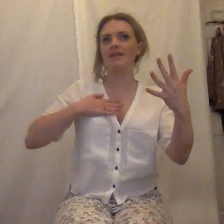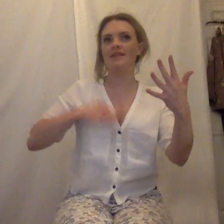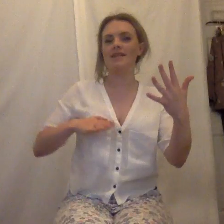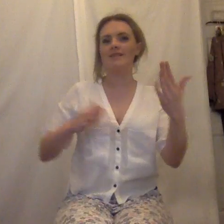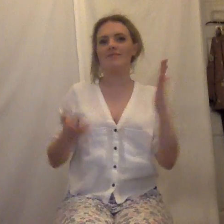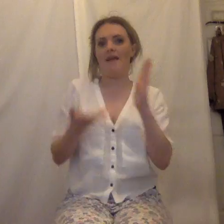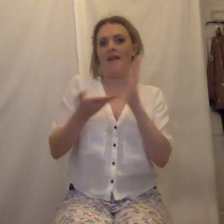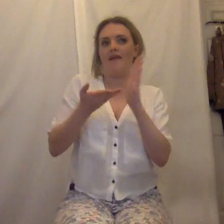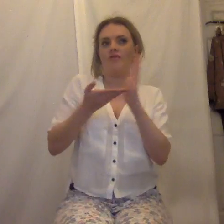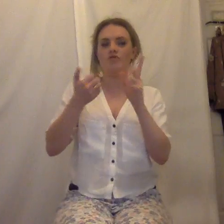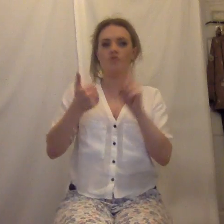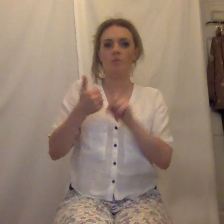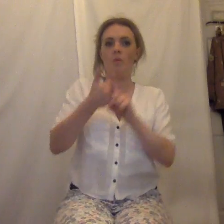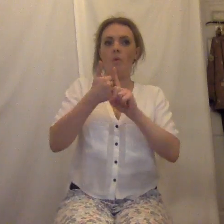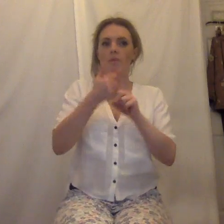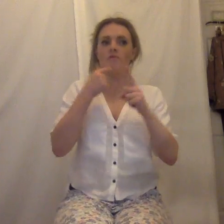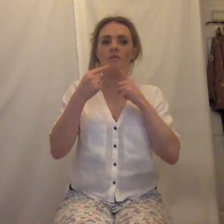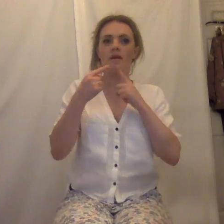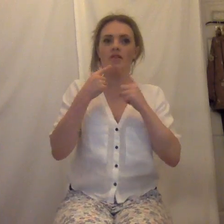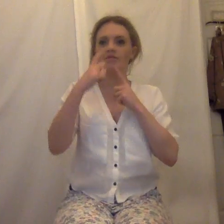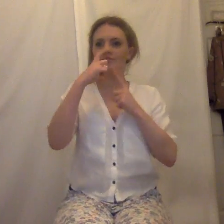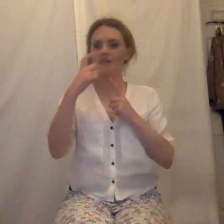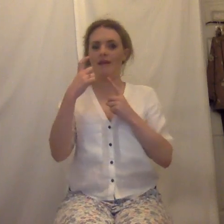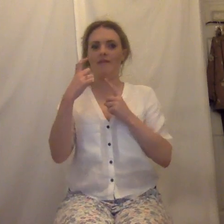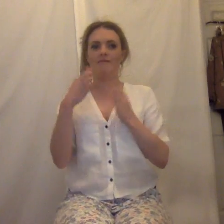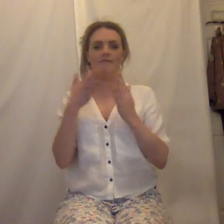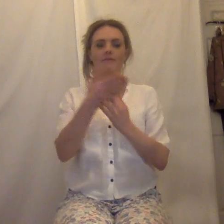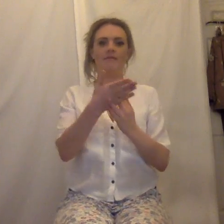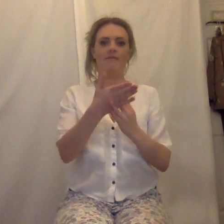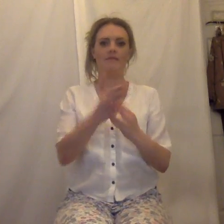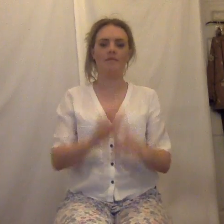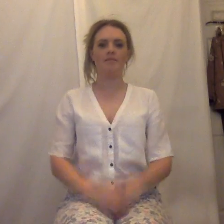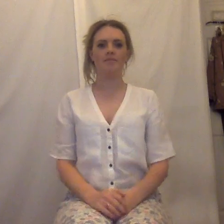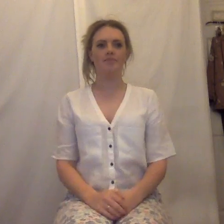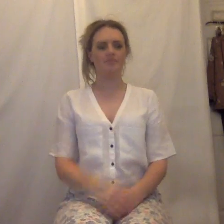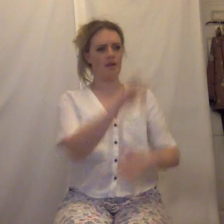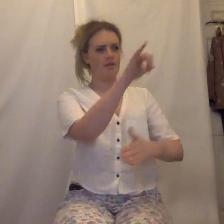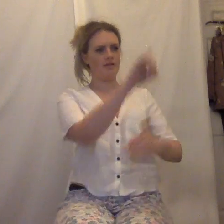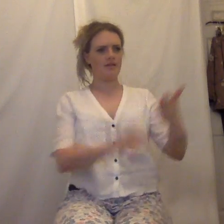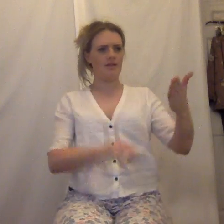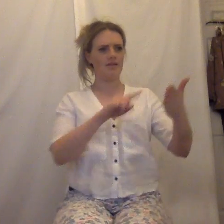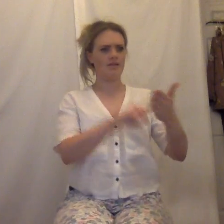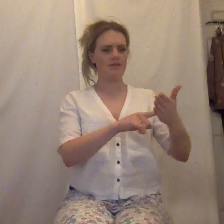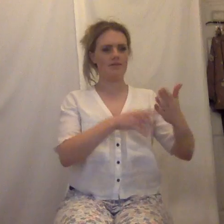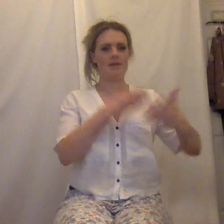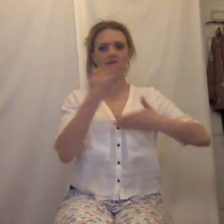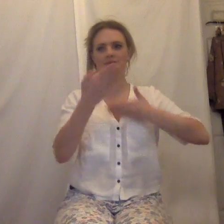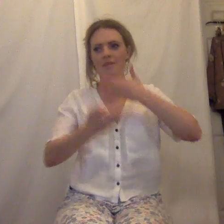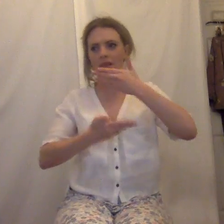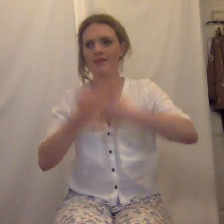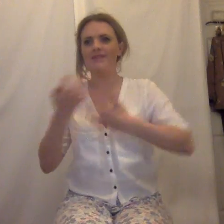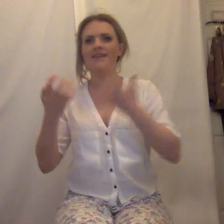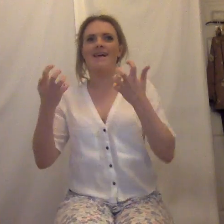and subtitles. The standard also tells organisations how they should make sure people get the support from a